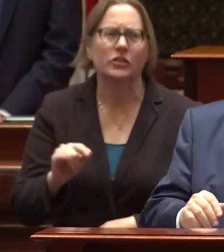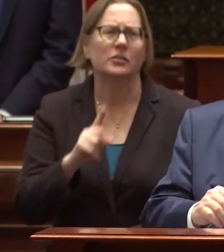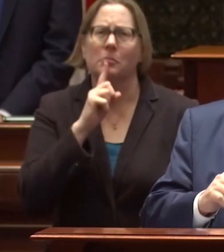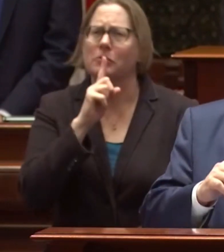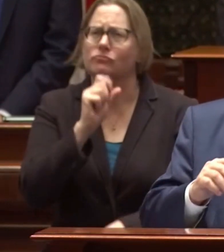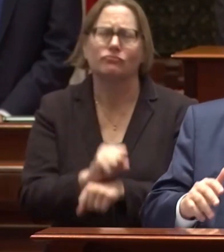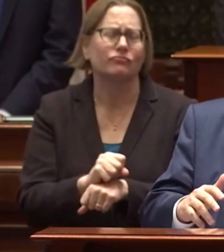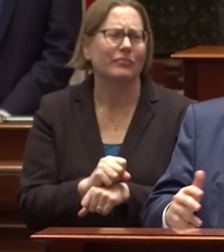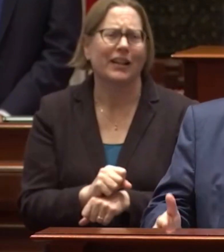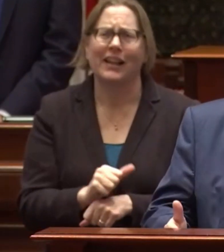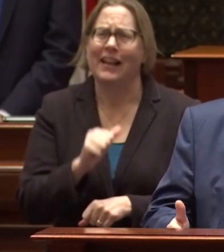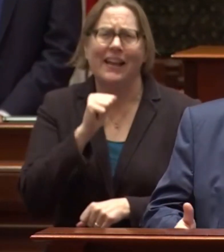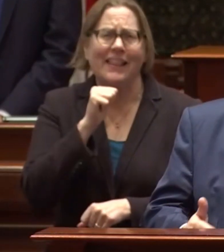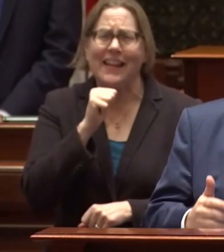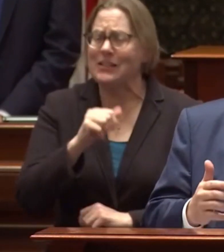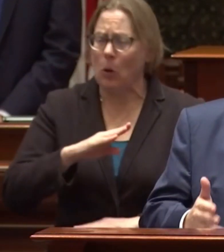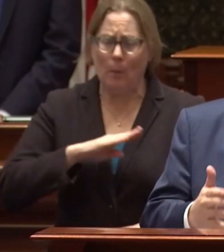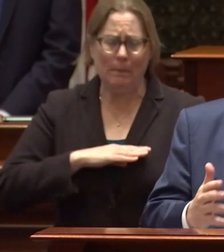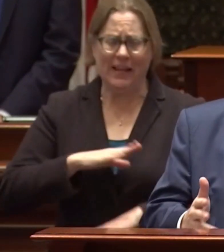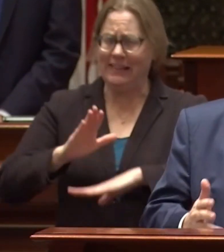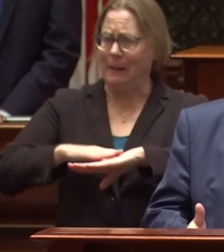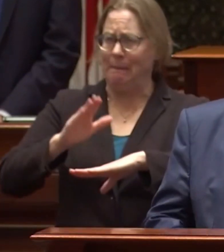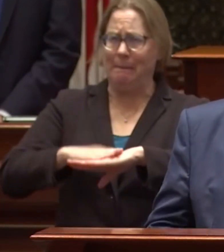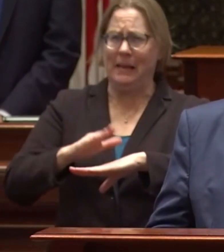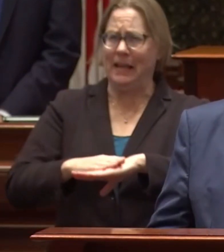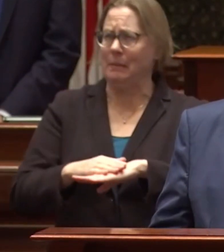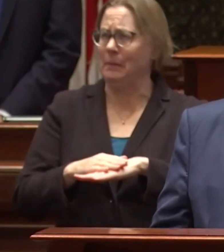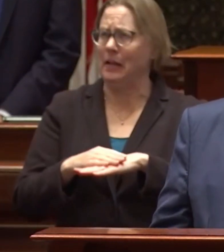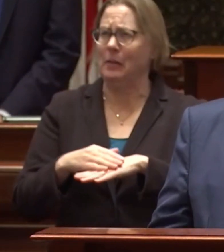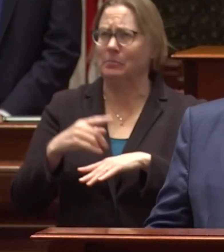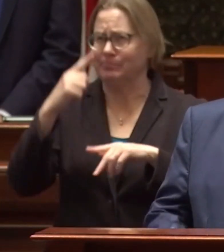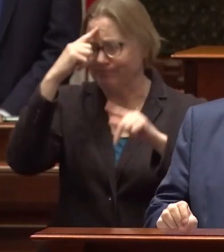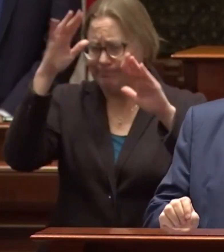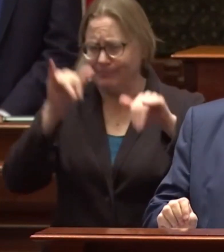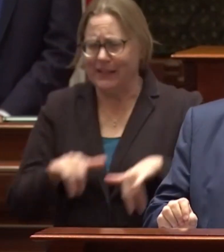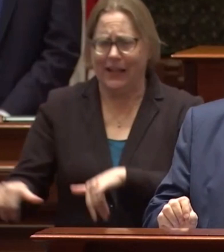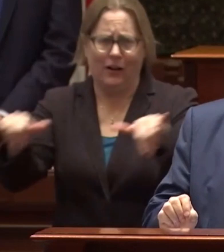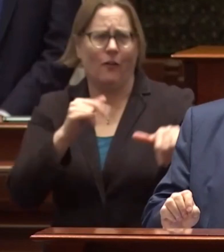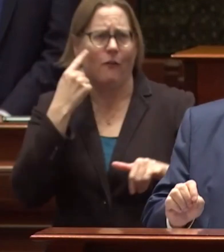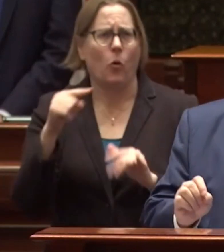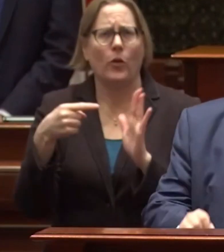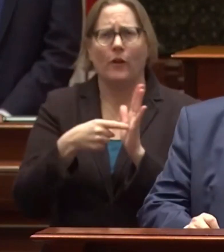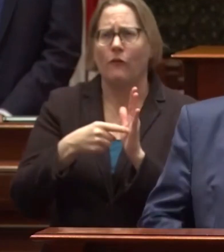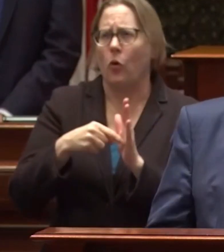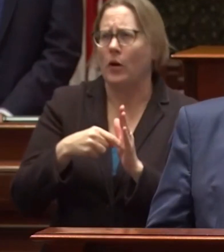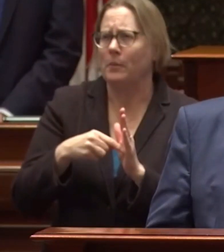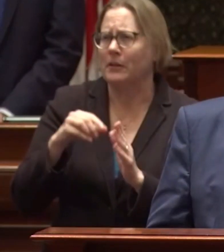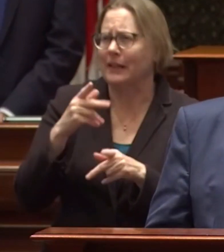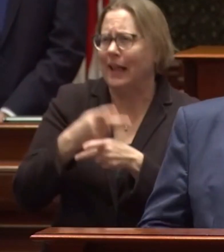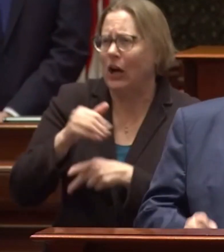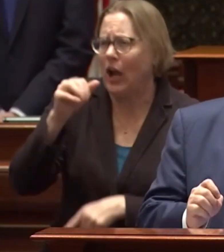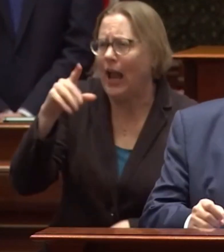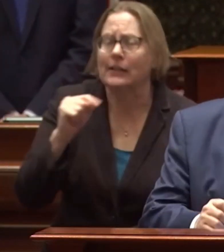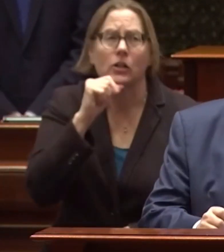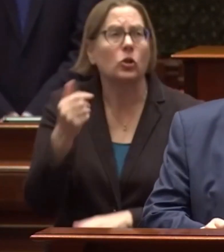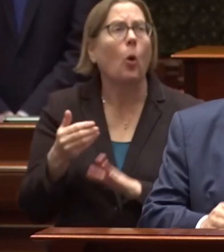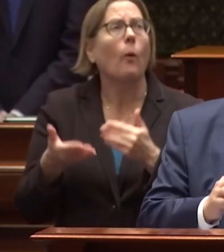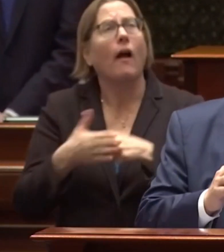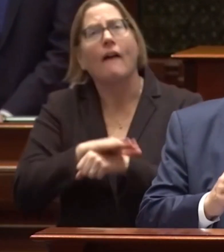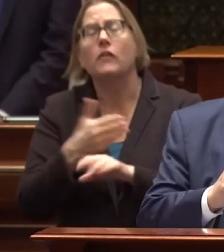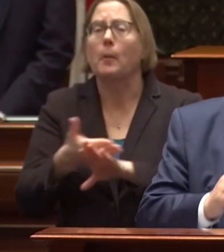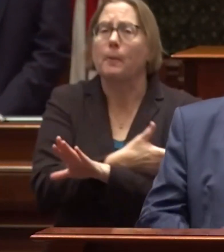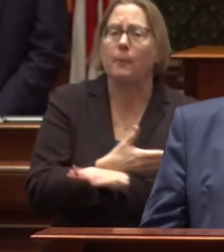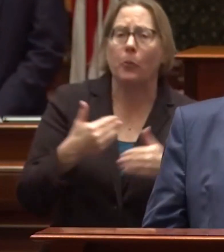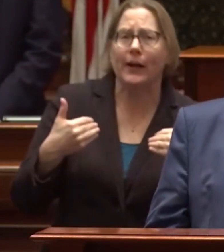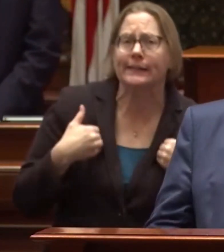to meet even the minimum standards of the Affordable Care Act. They don't cover pre-existing conditions. They don't